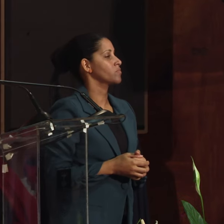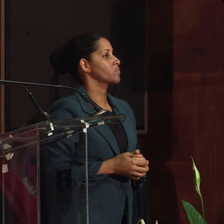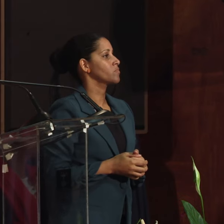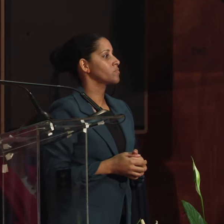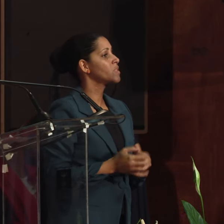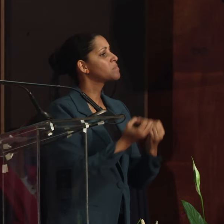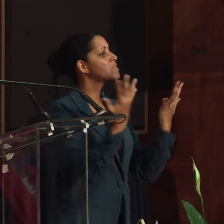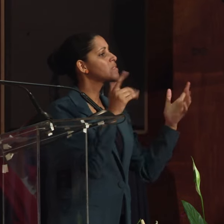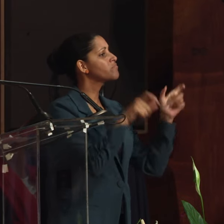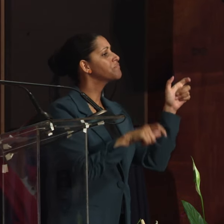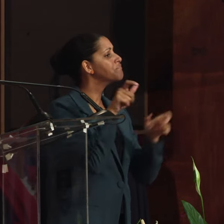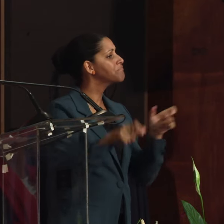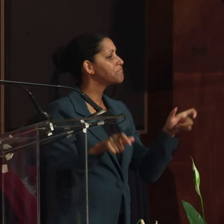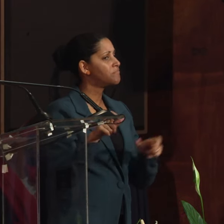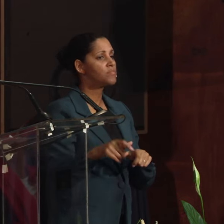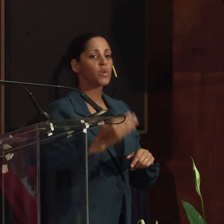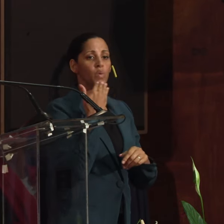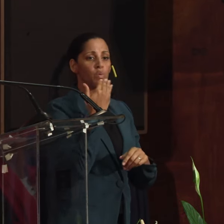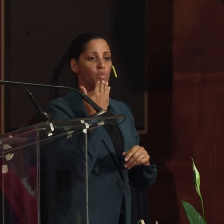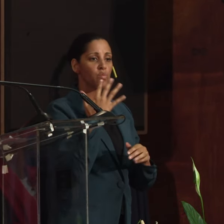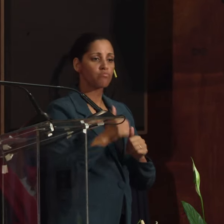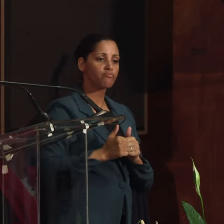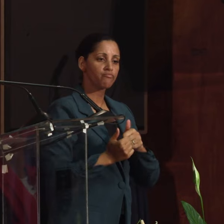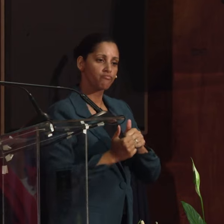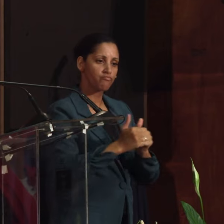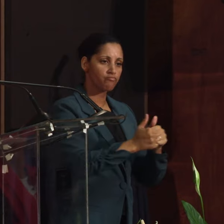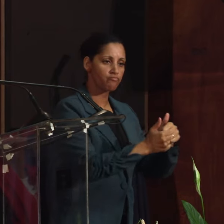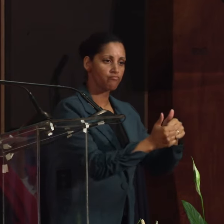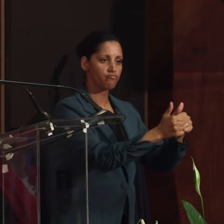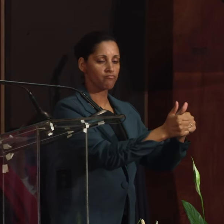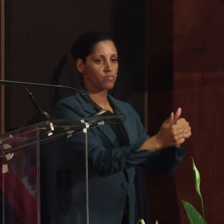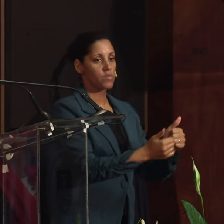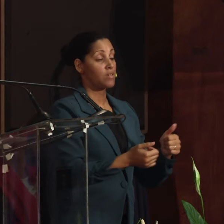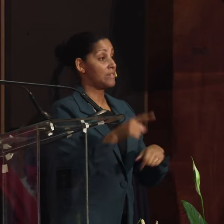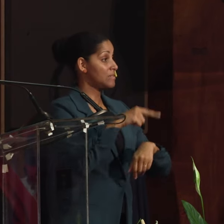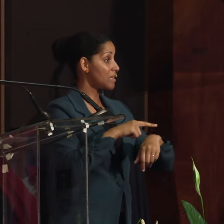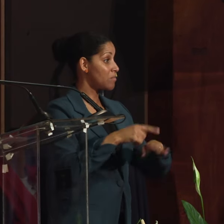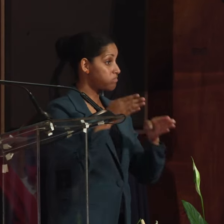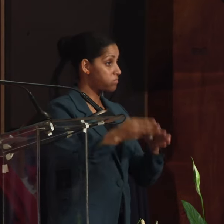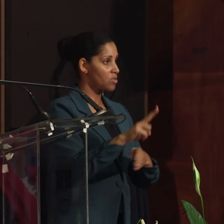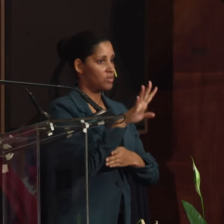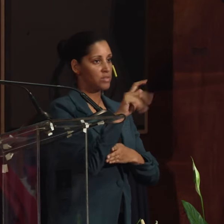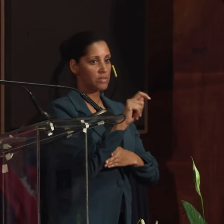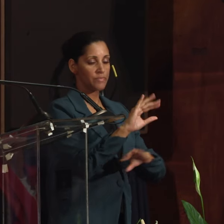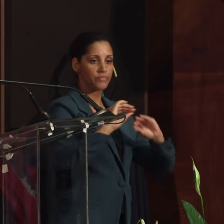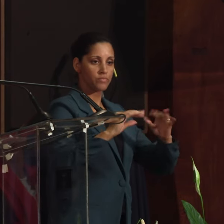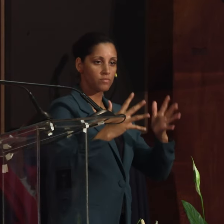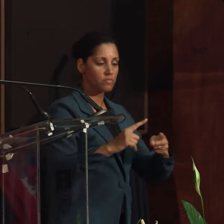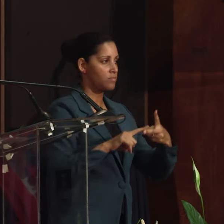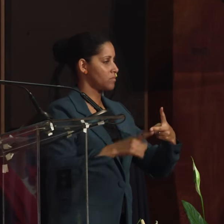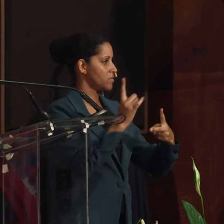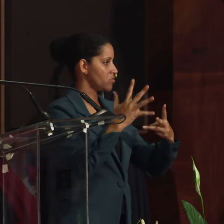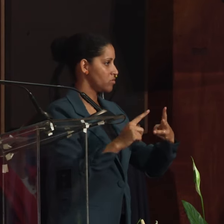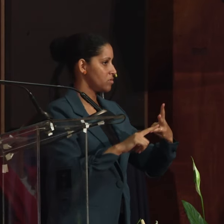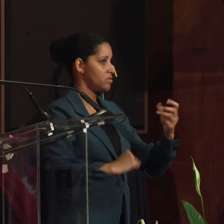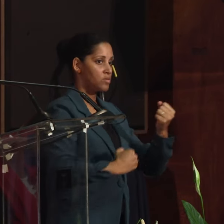Many people have walked this path with you during your time at UCT. Your teachers, tutors, support